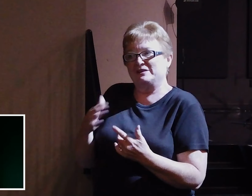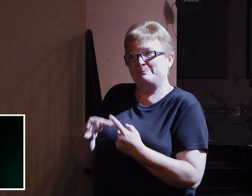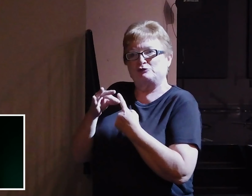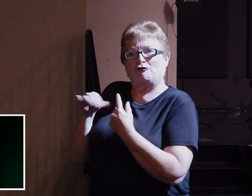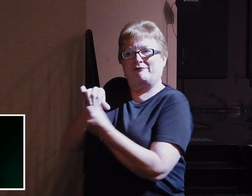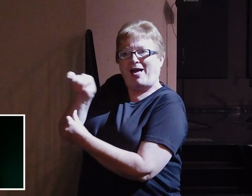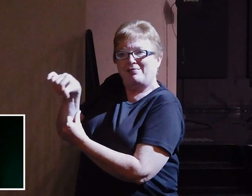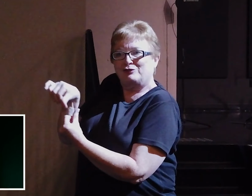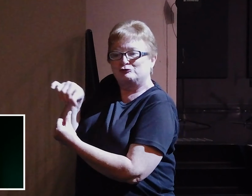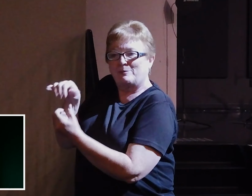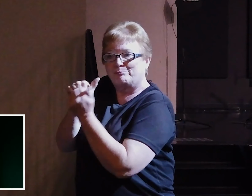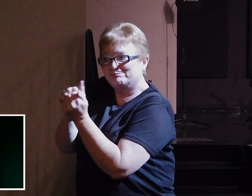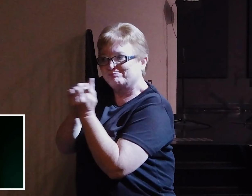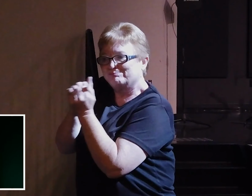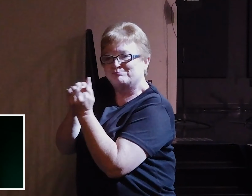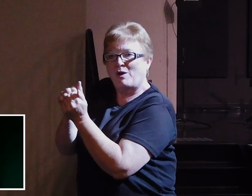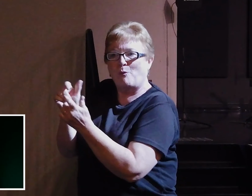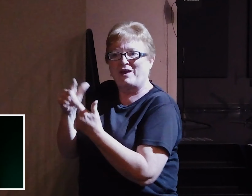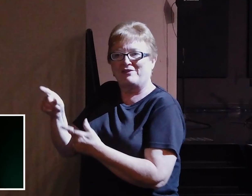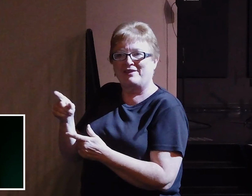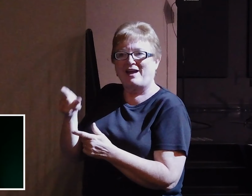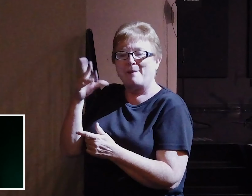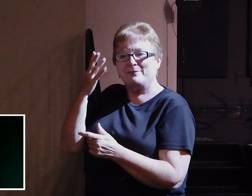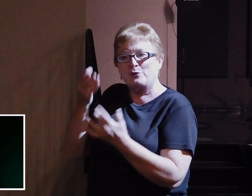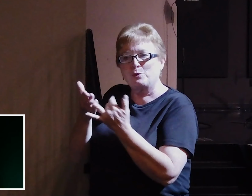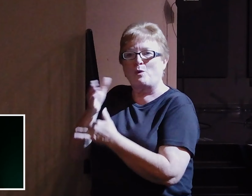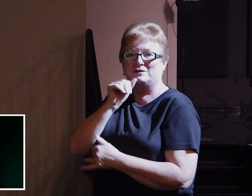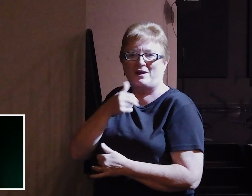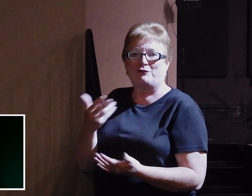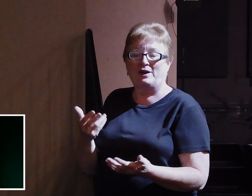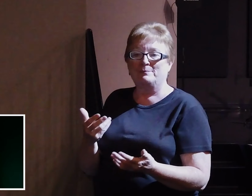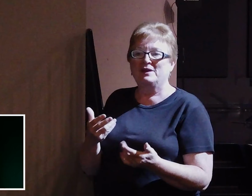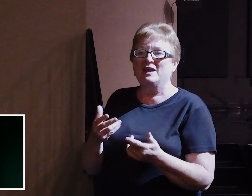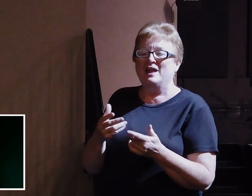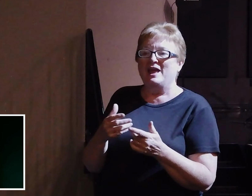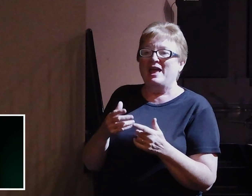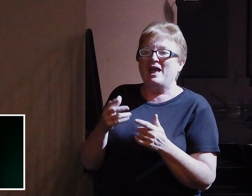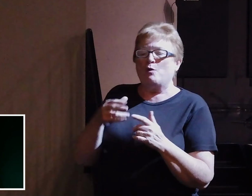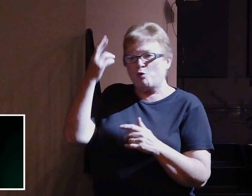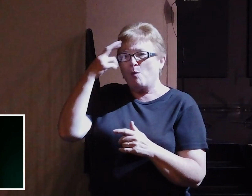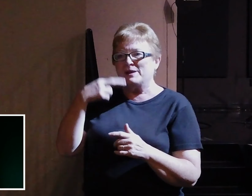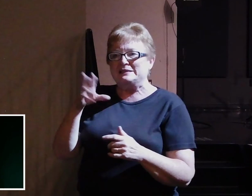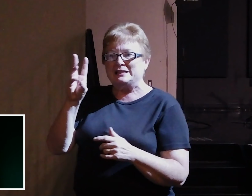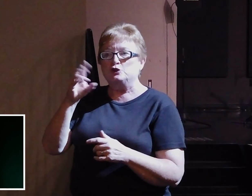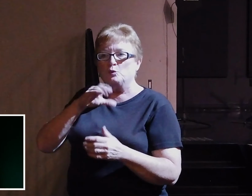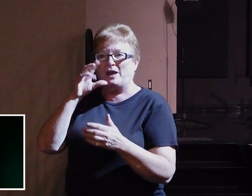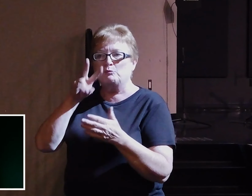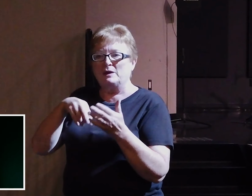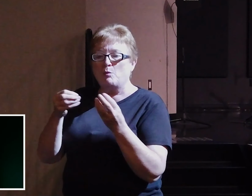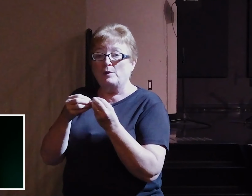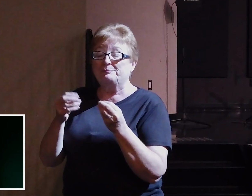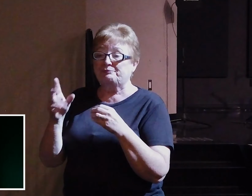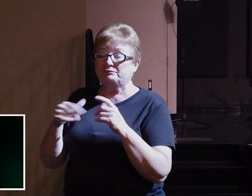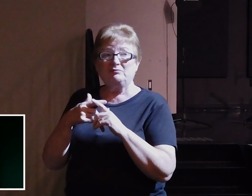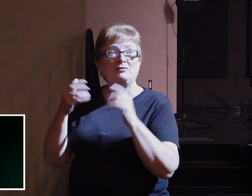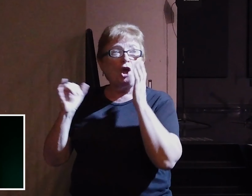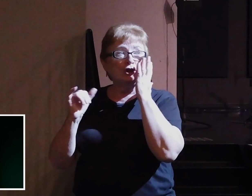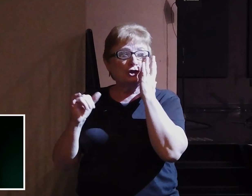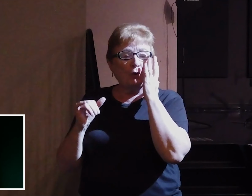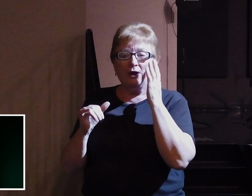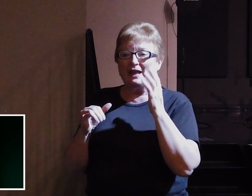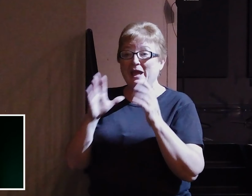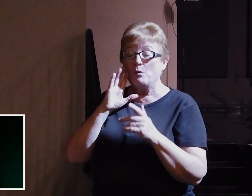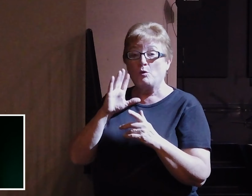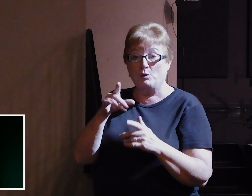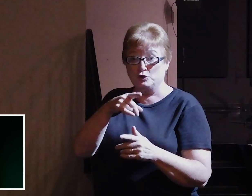Christ in suffering. In Romans 6, you can read, elaborate some more on that. Suffering for Christ does this second. It will be rewarded